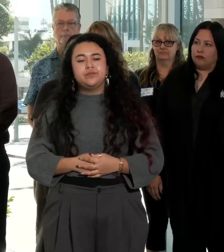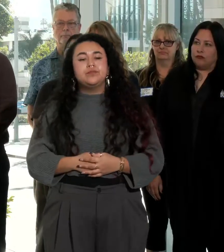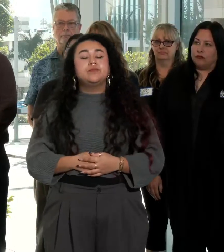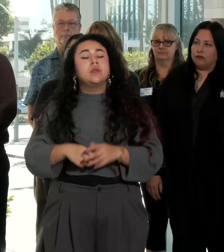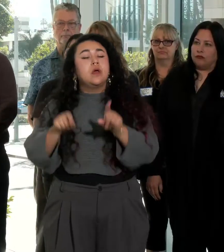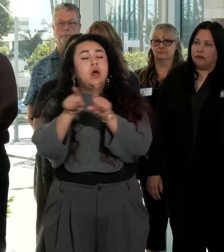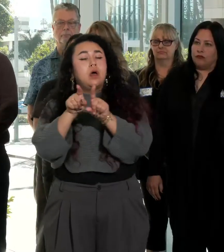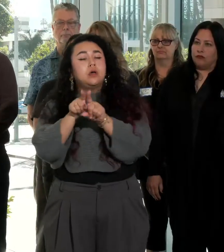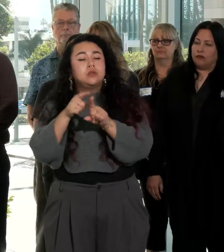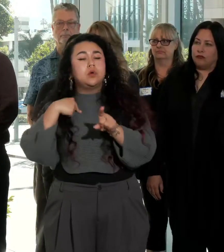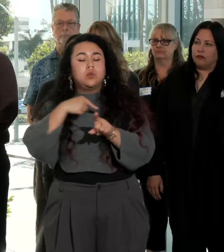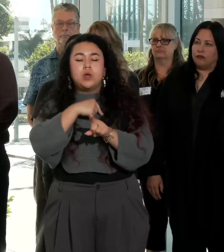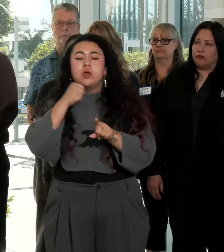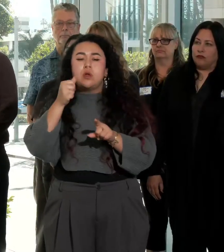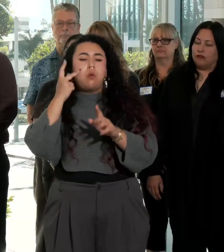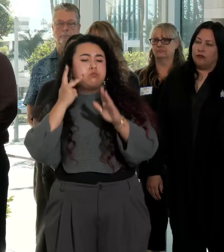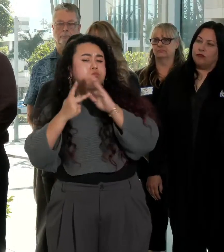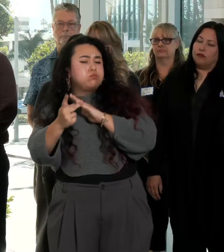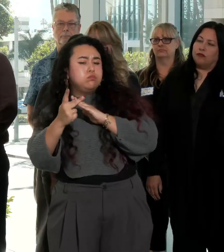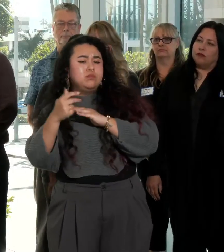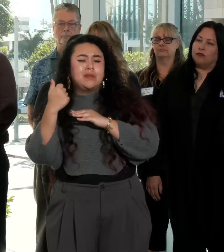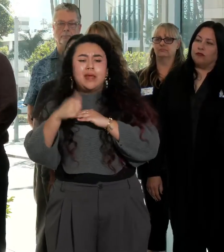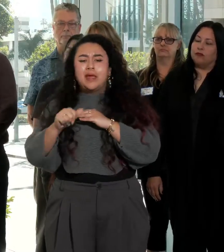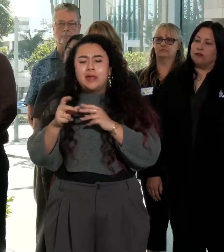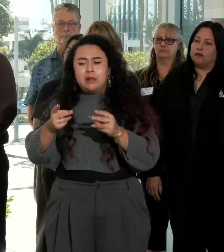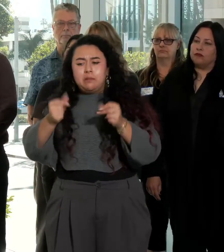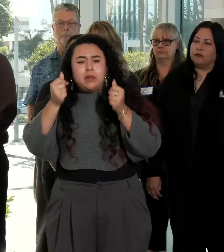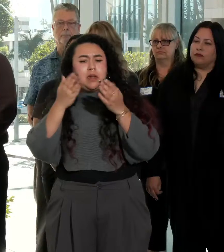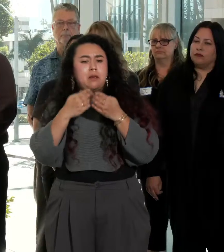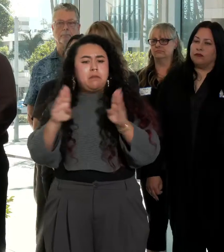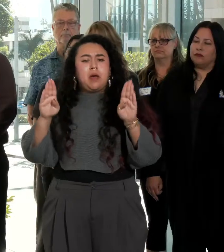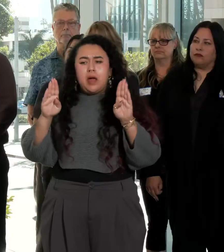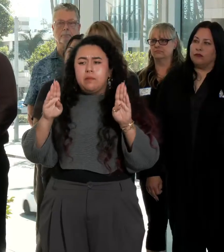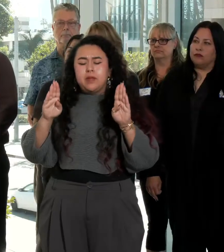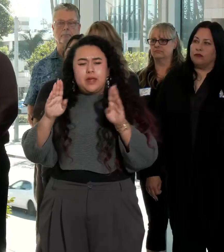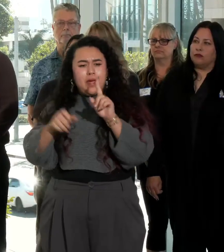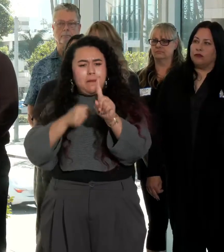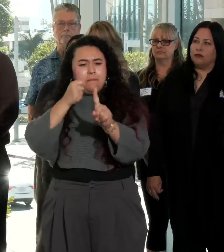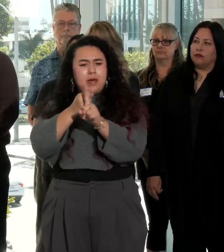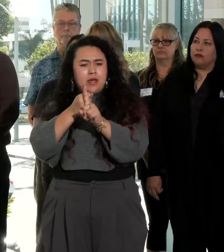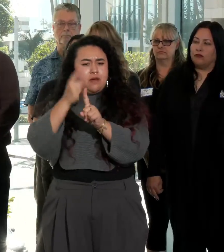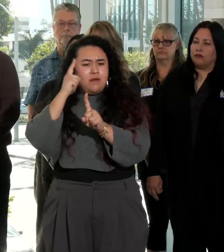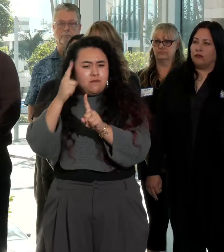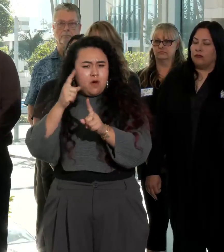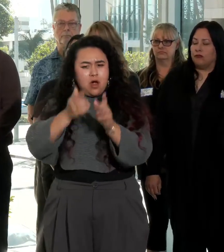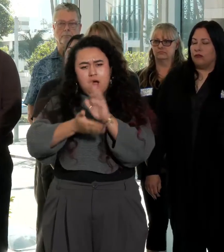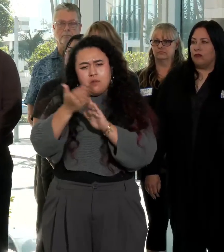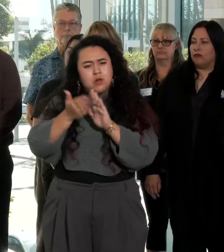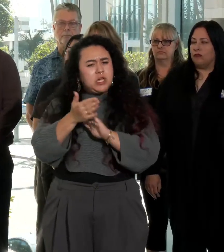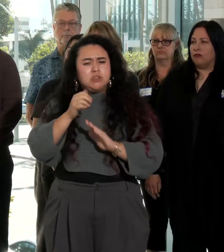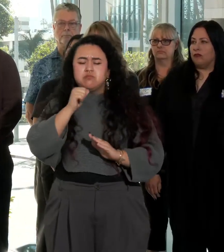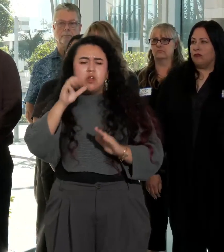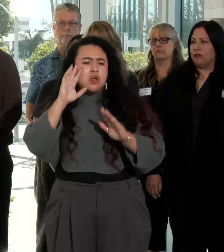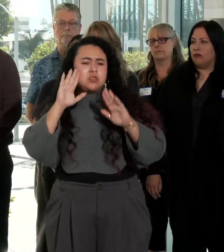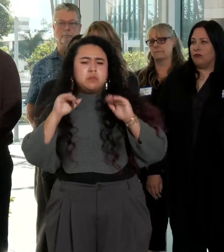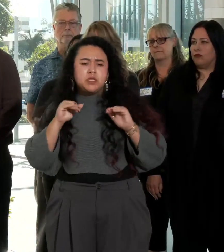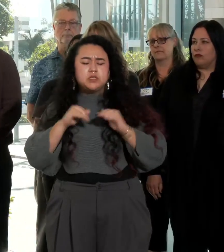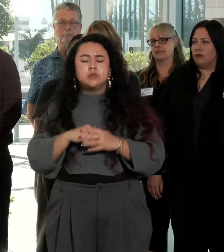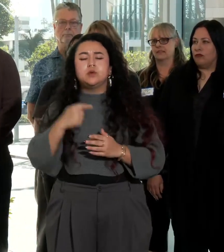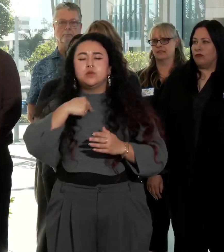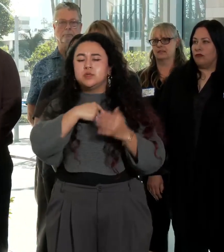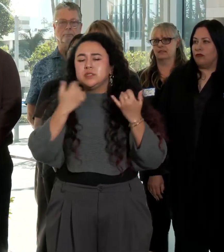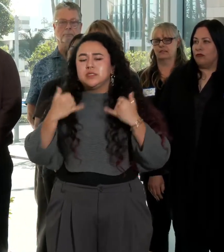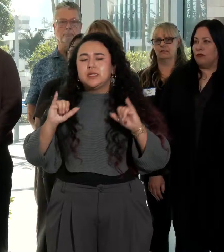Additionally, we do not anticipate any immediate public-facing impacts to operations. We are still